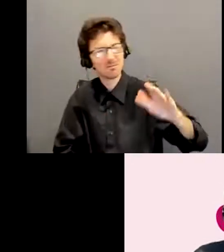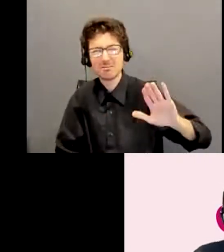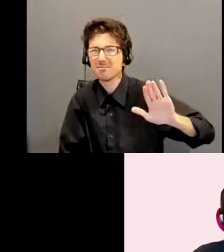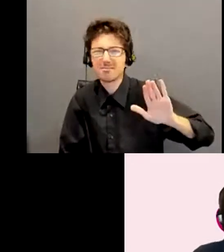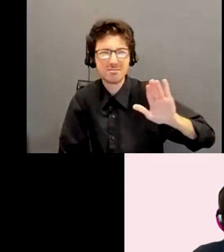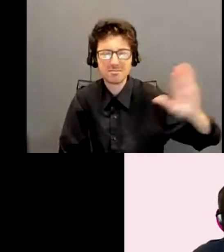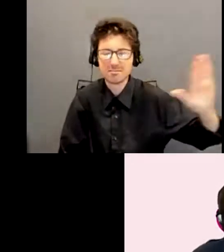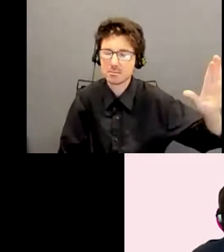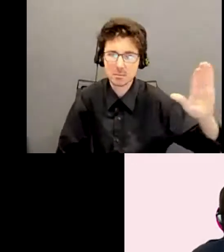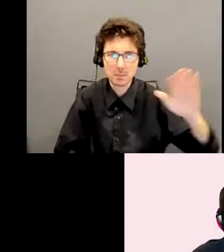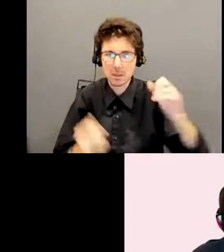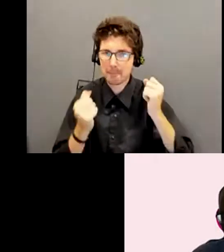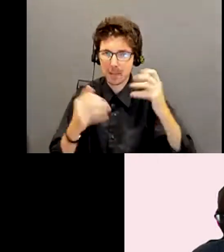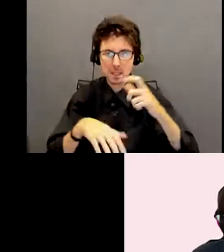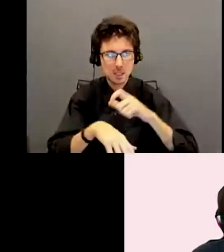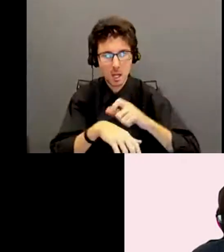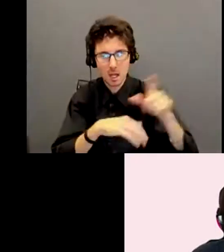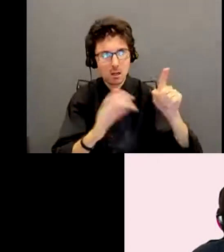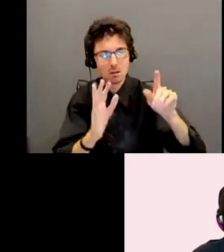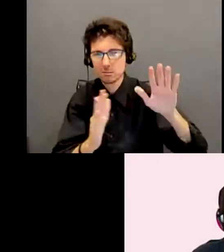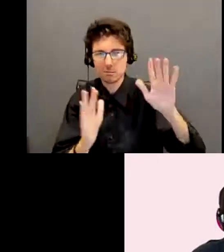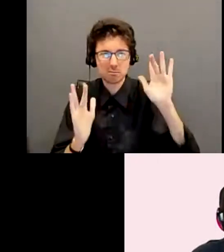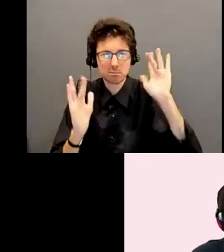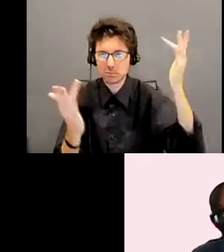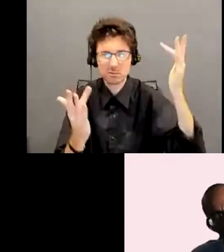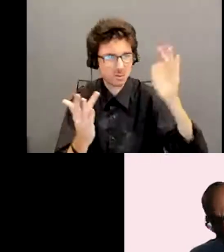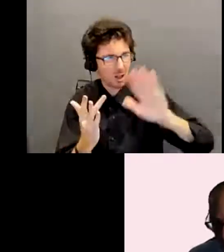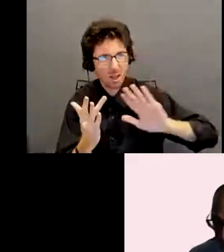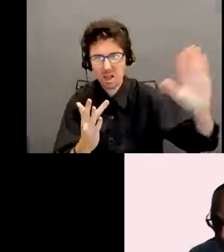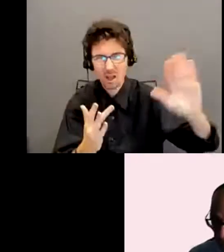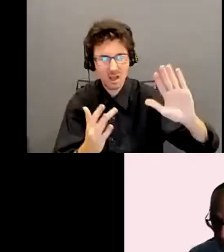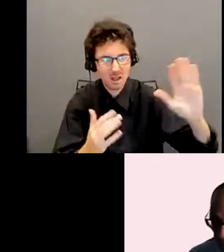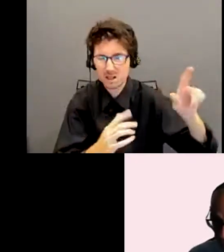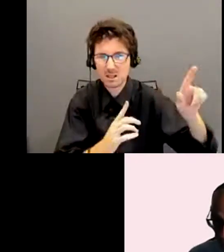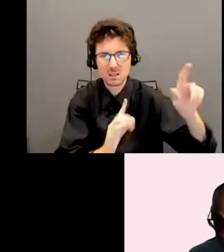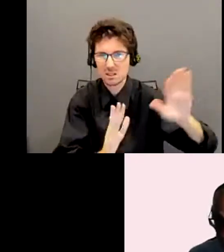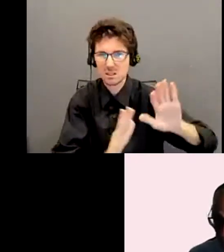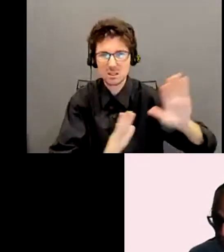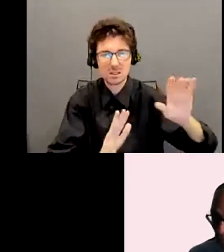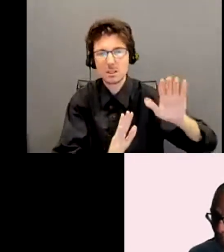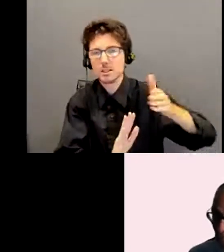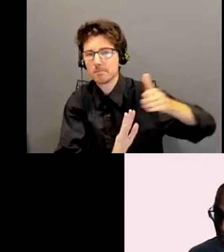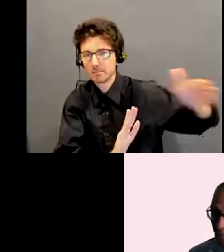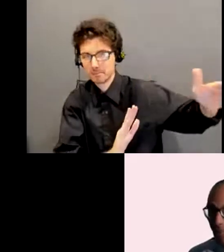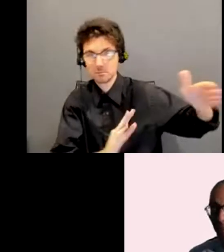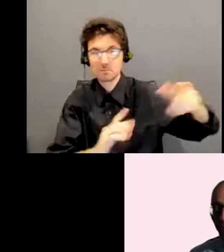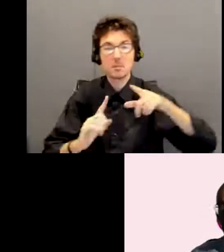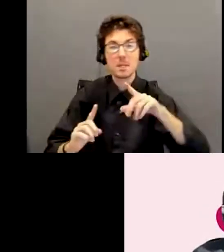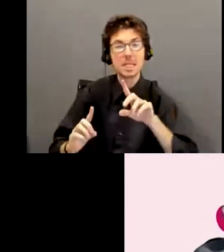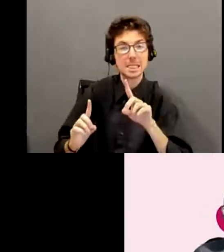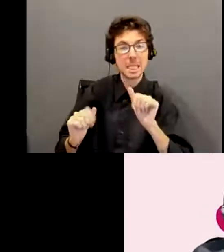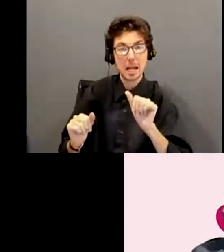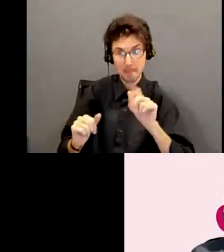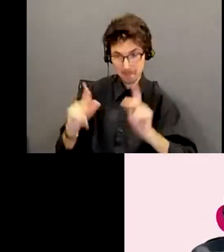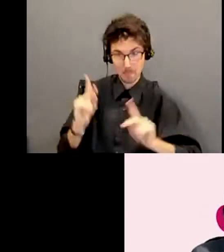times along the way. The process is led by people with disability from any kind.